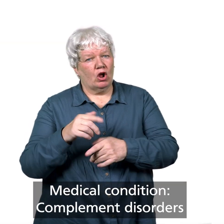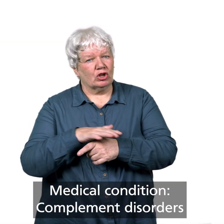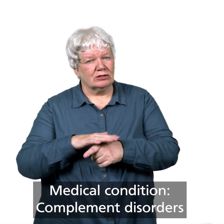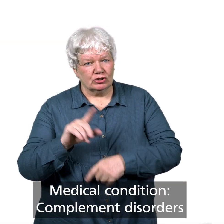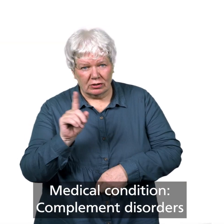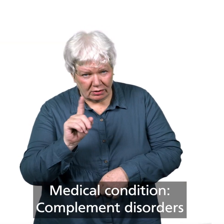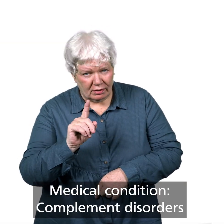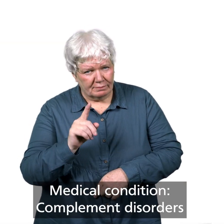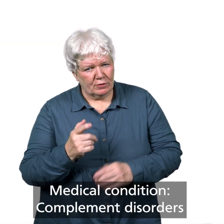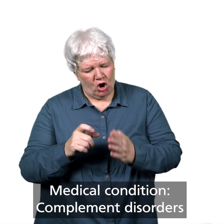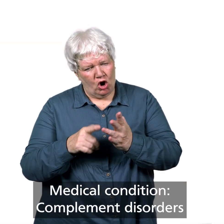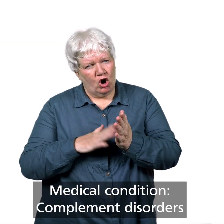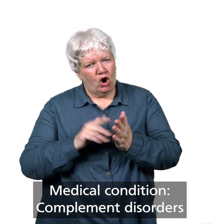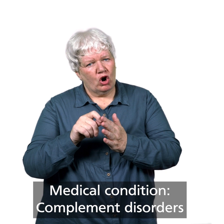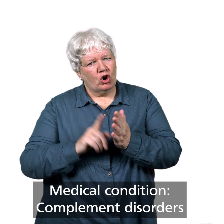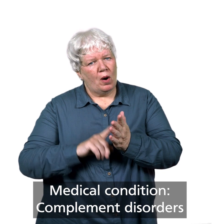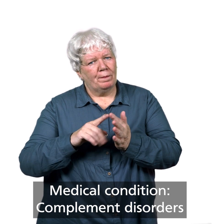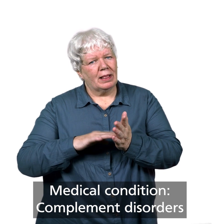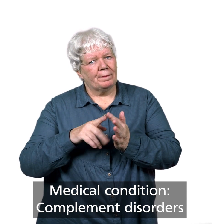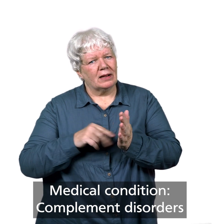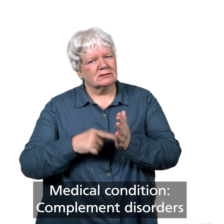Medical condition: complement disorders,